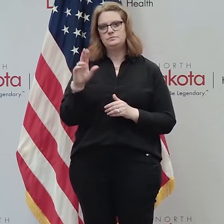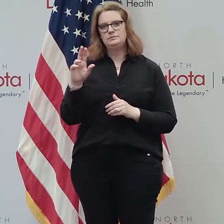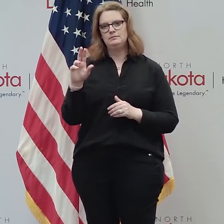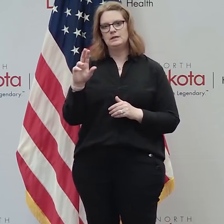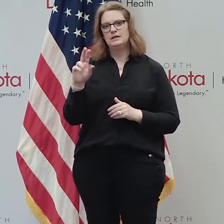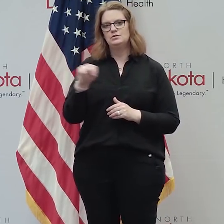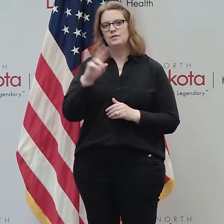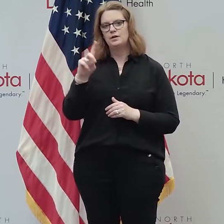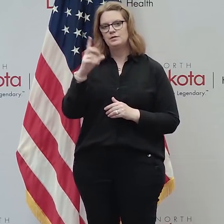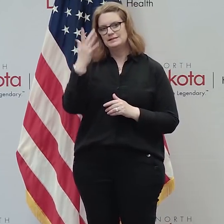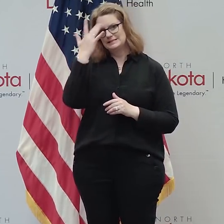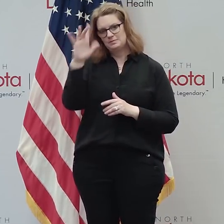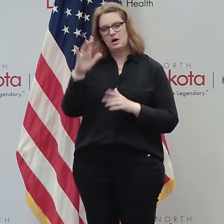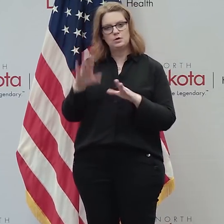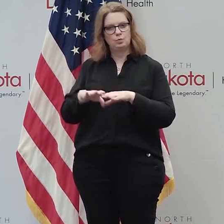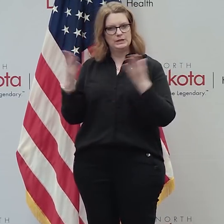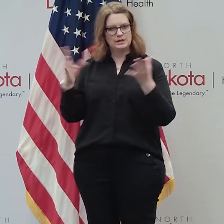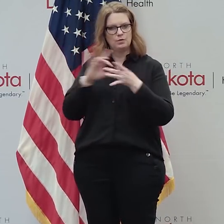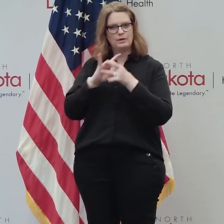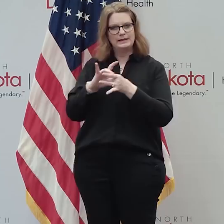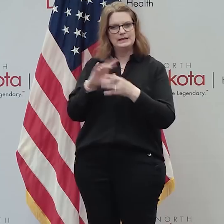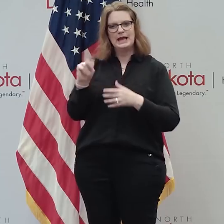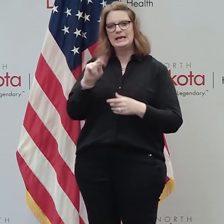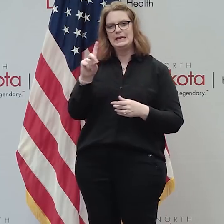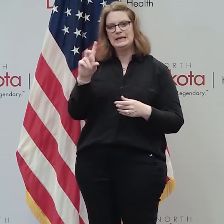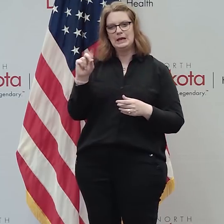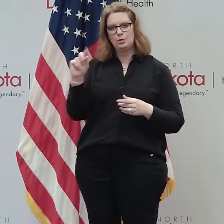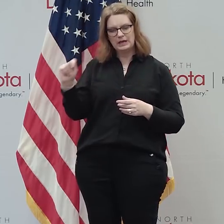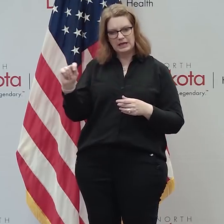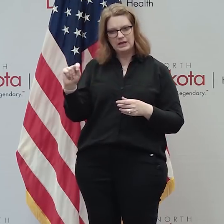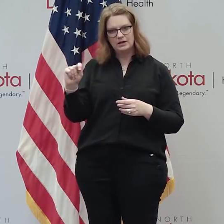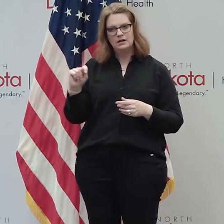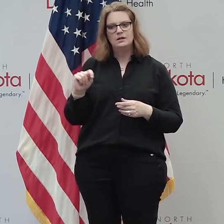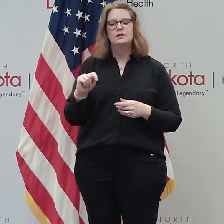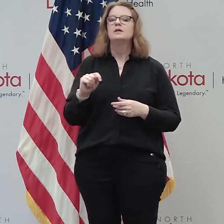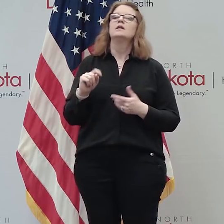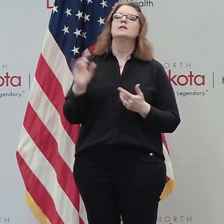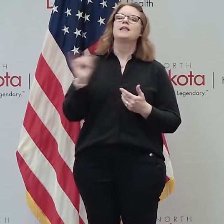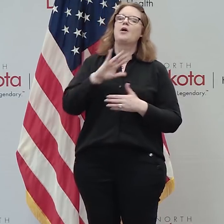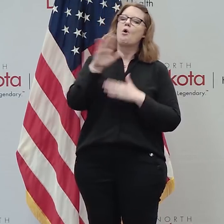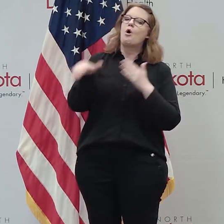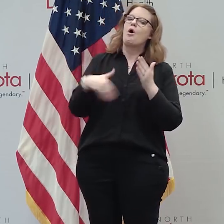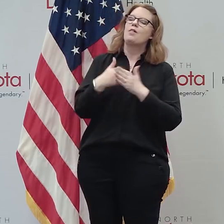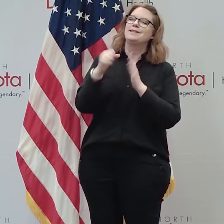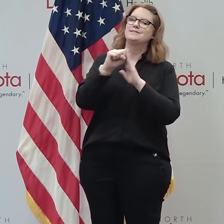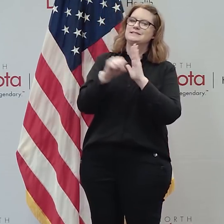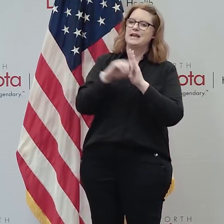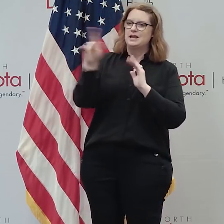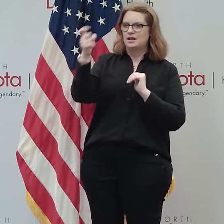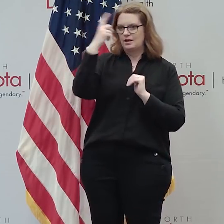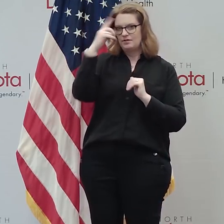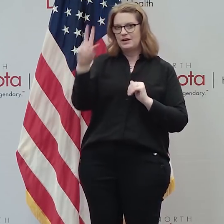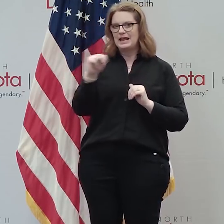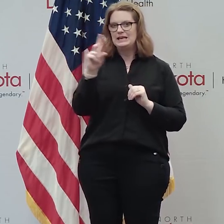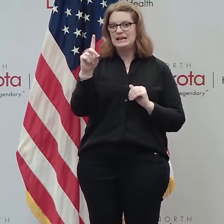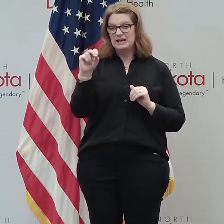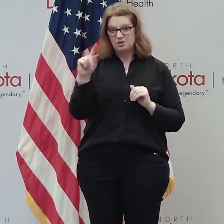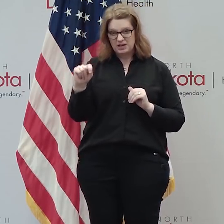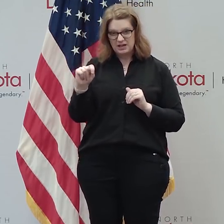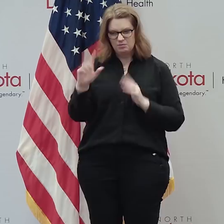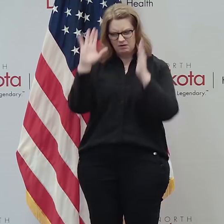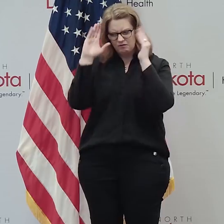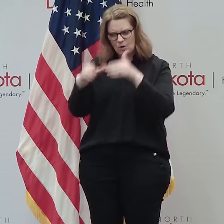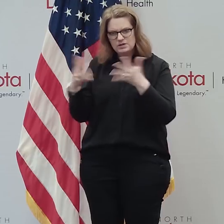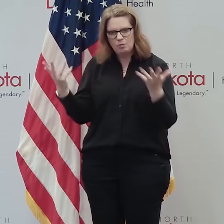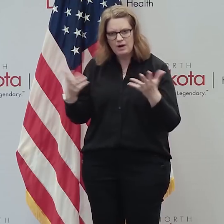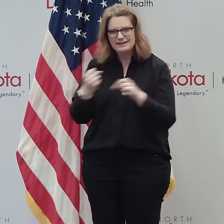Dakota Smart Restart related to NDDOT. And like all of state government, the North Dakota Department of Transportation is committed to safety, along